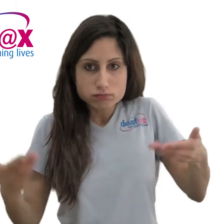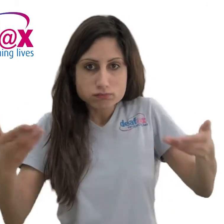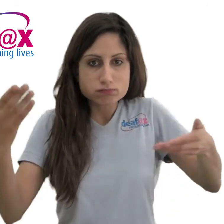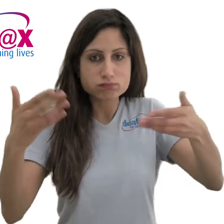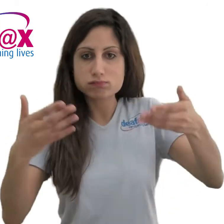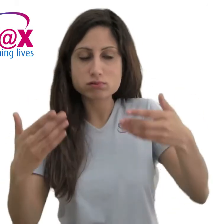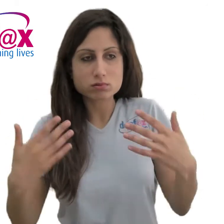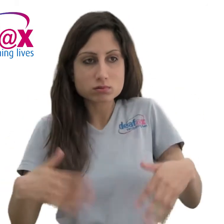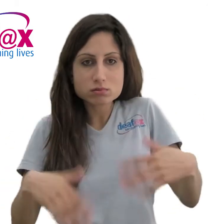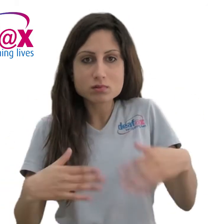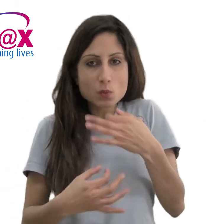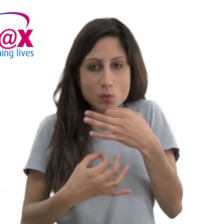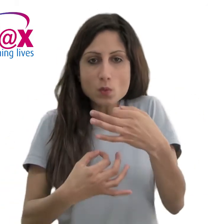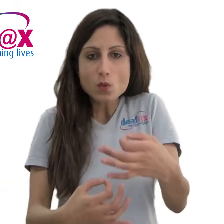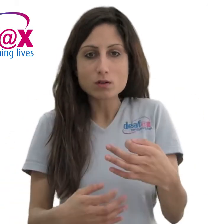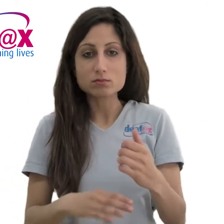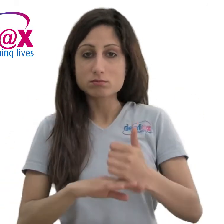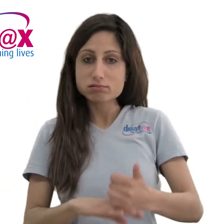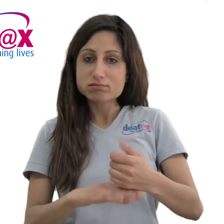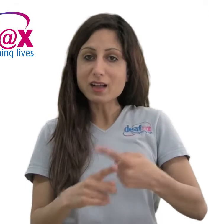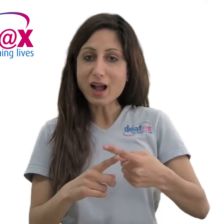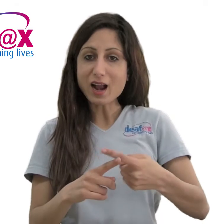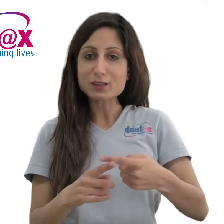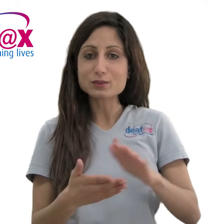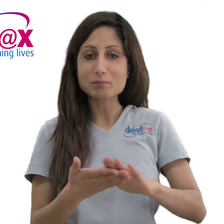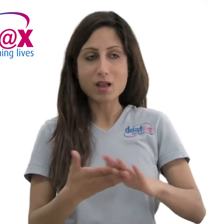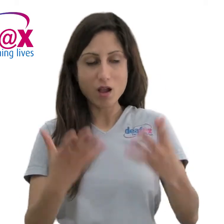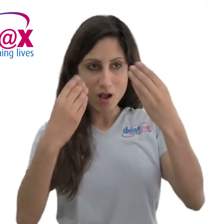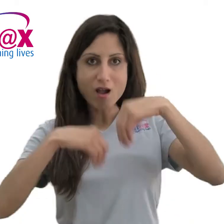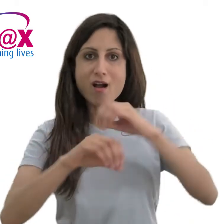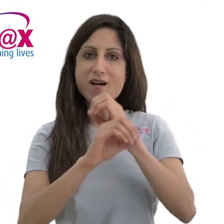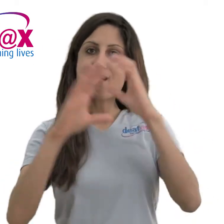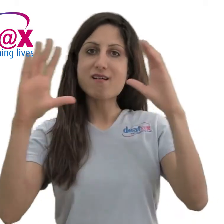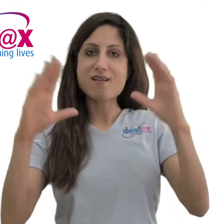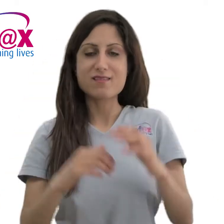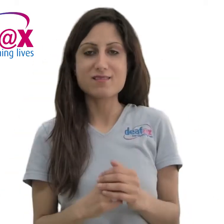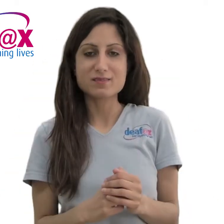English text, so that you could follow the story easily and work out on your own what was happening.